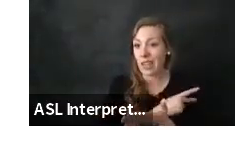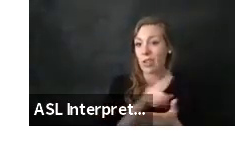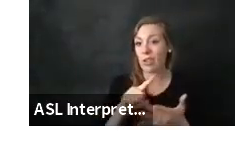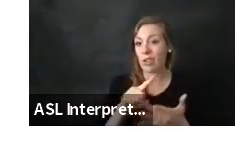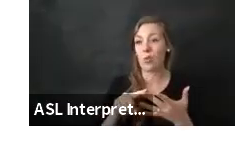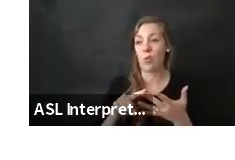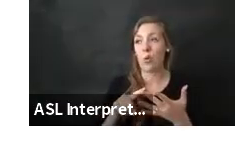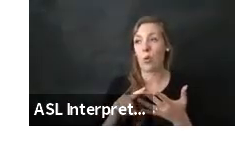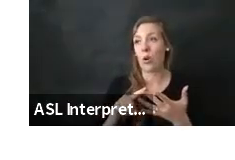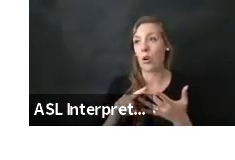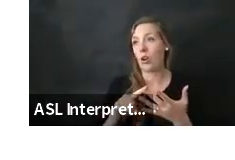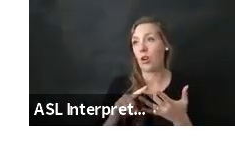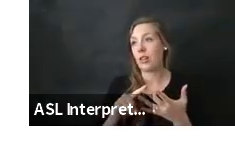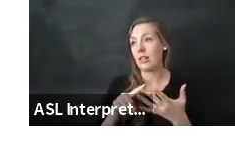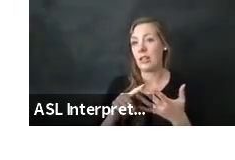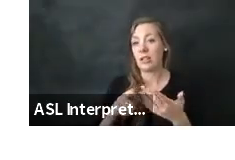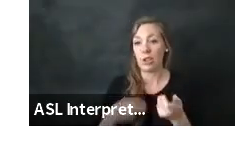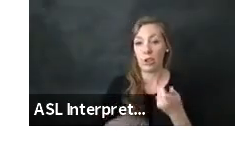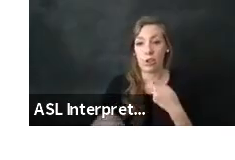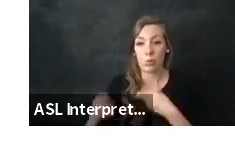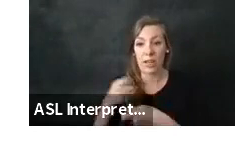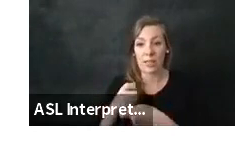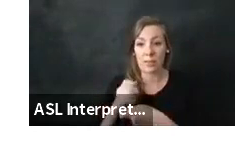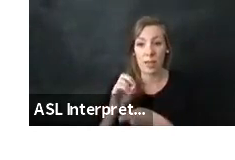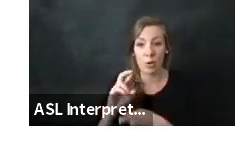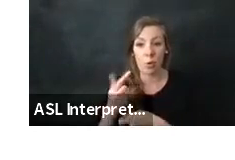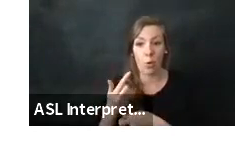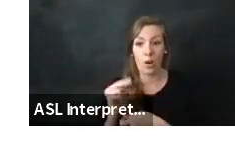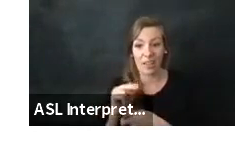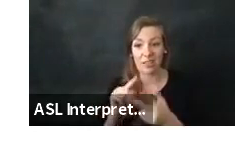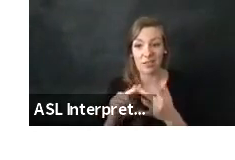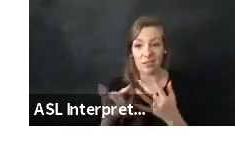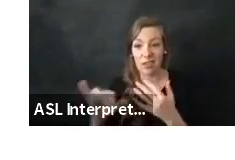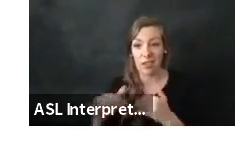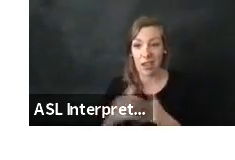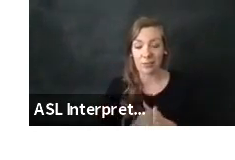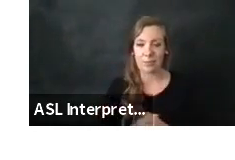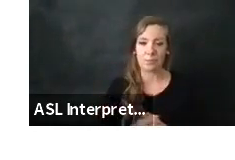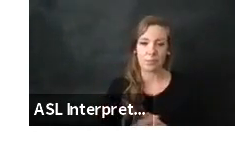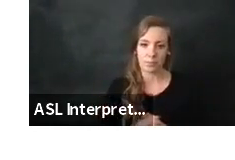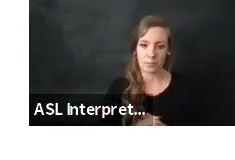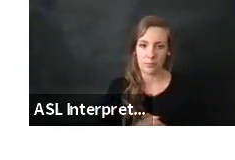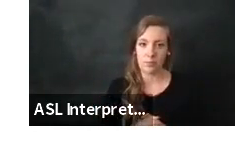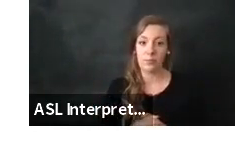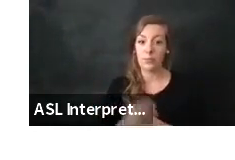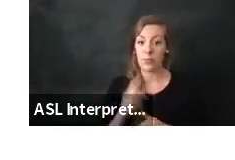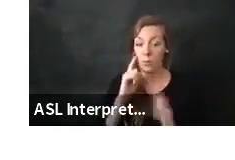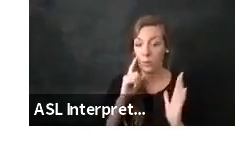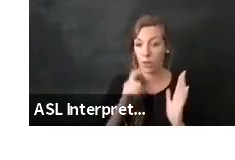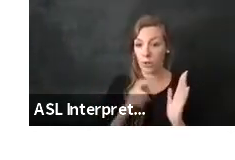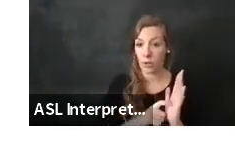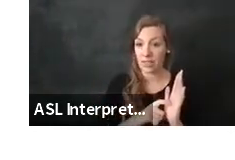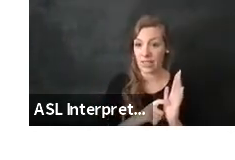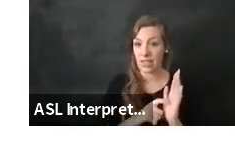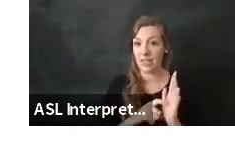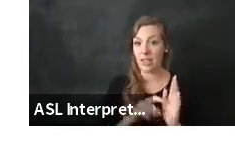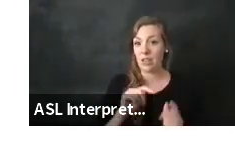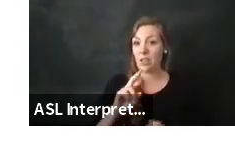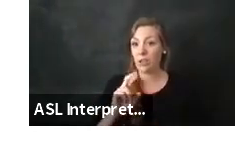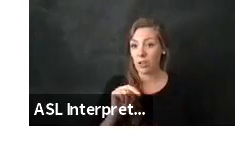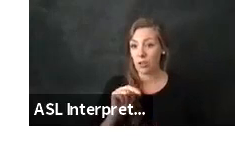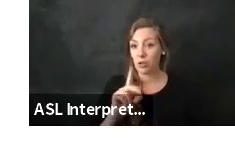conditions that may be impacting the effectiveness of the vaccine. But we are seeing a trend in terms of seeing